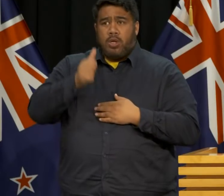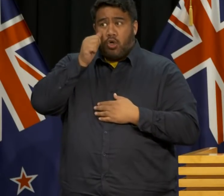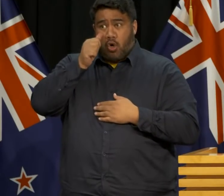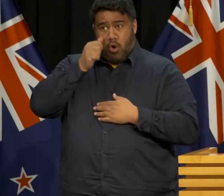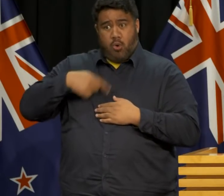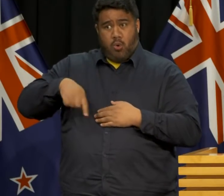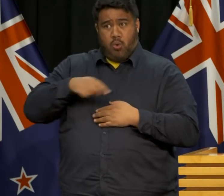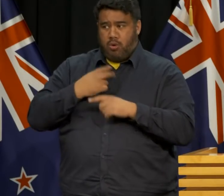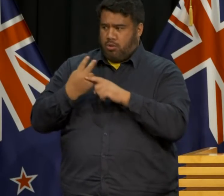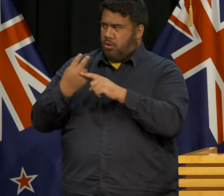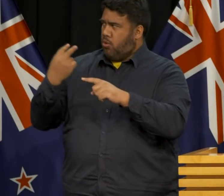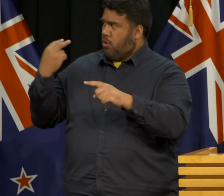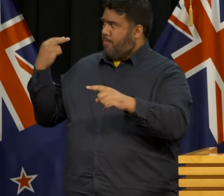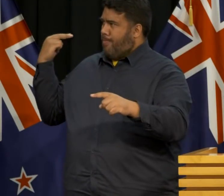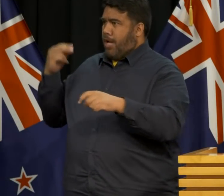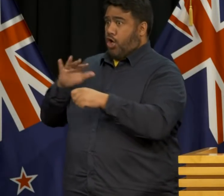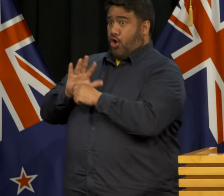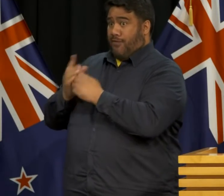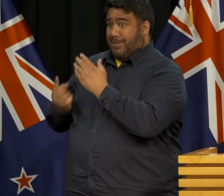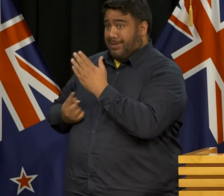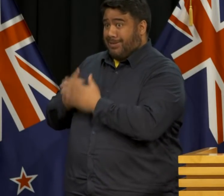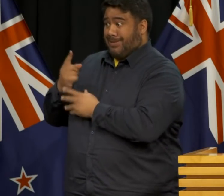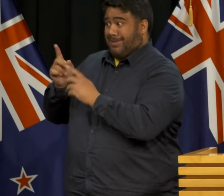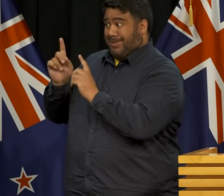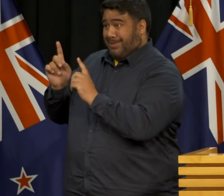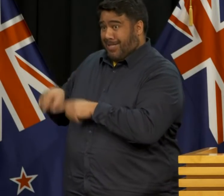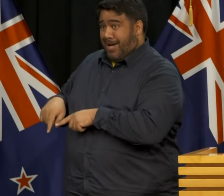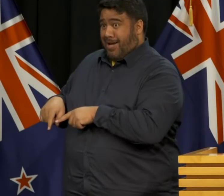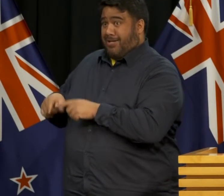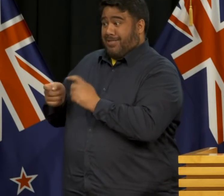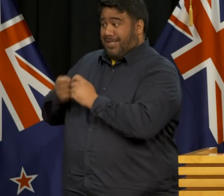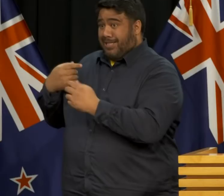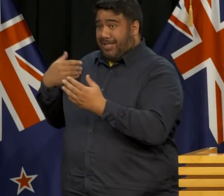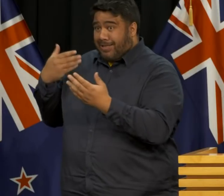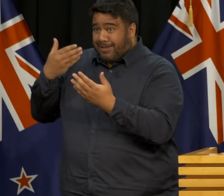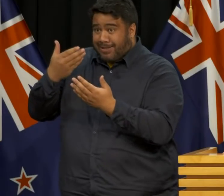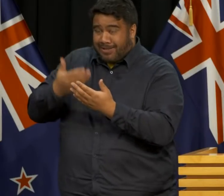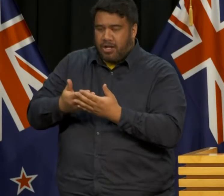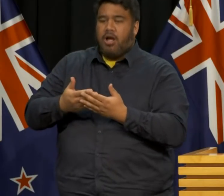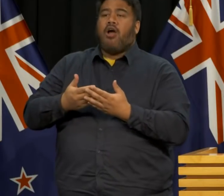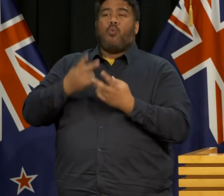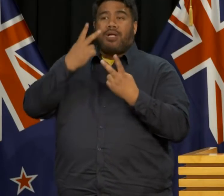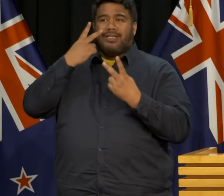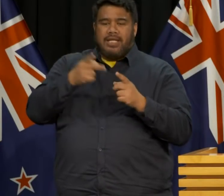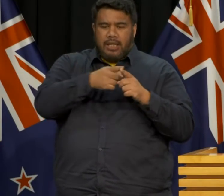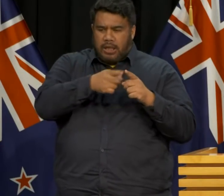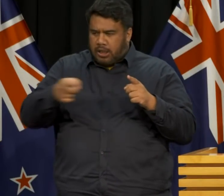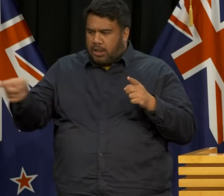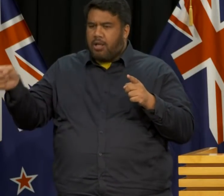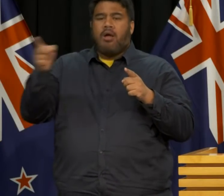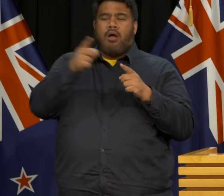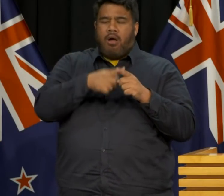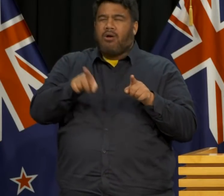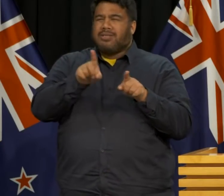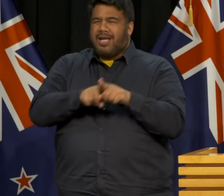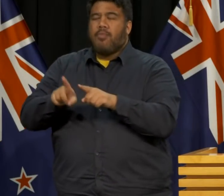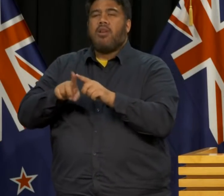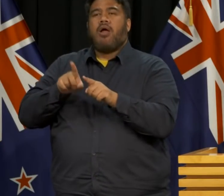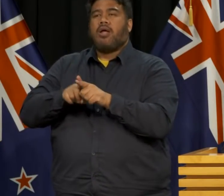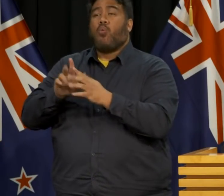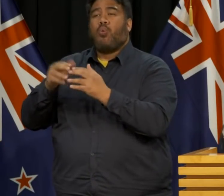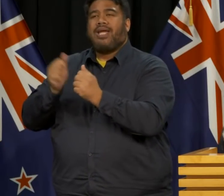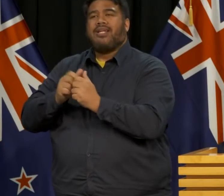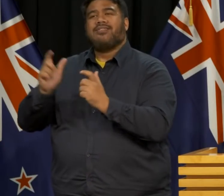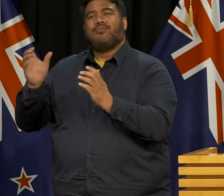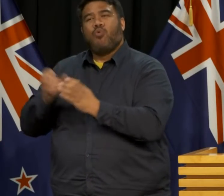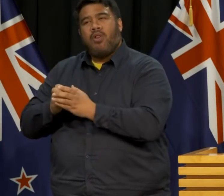experience right the way through from when we started testing, the numbers go down in the weekend. And so we'll expect to see a smaller number in the weekend, but we want